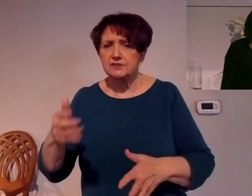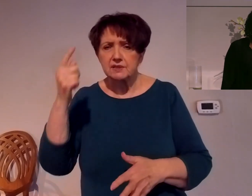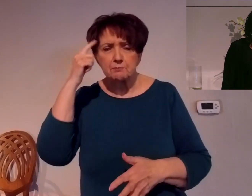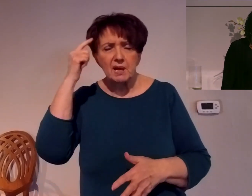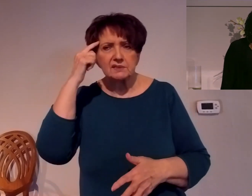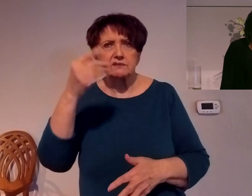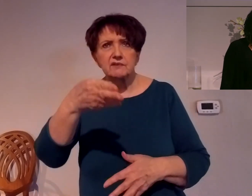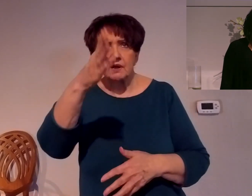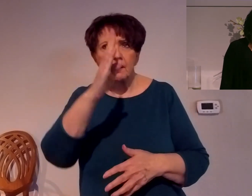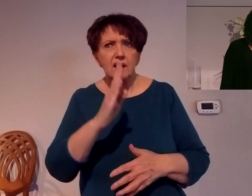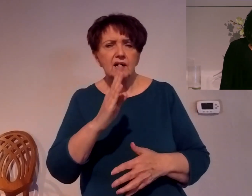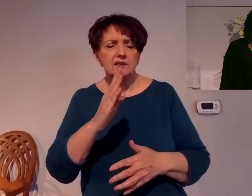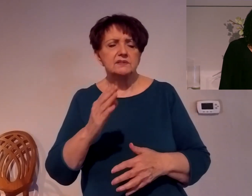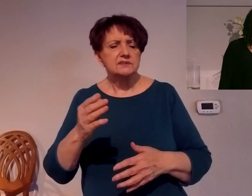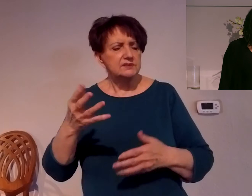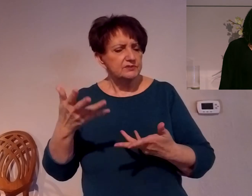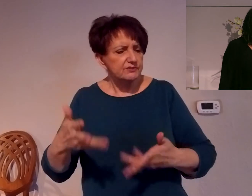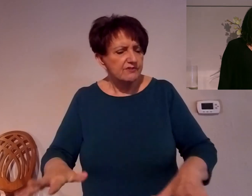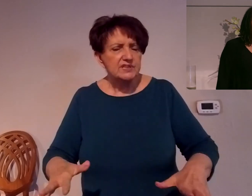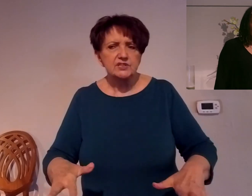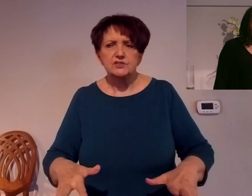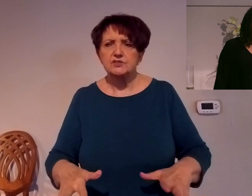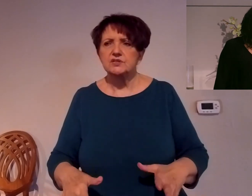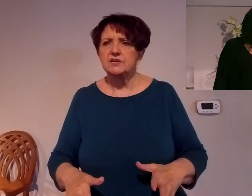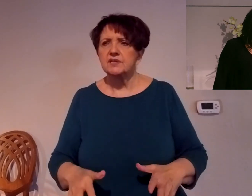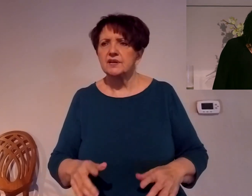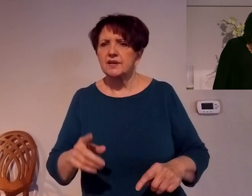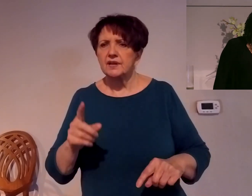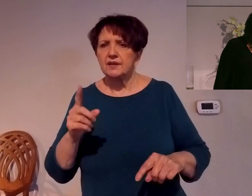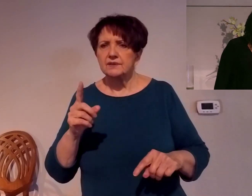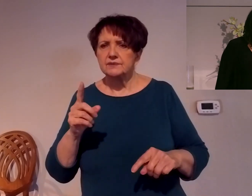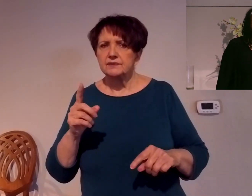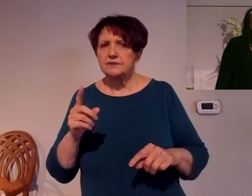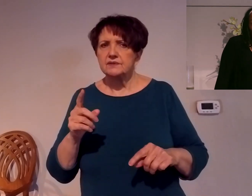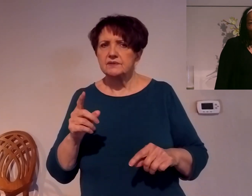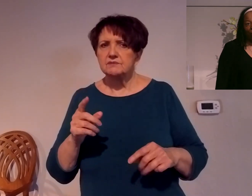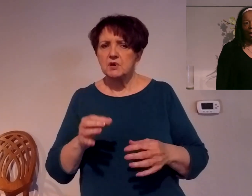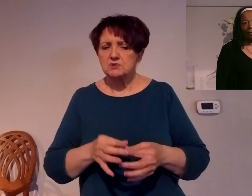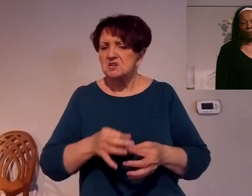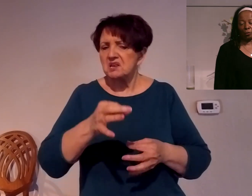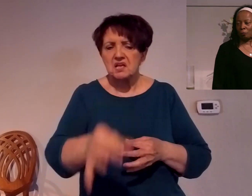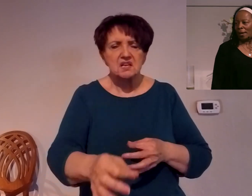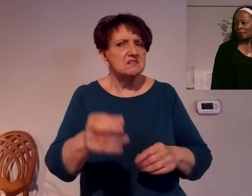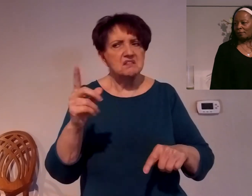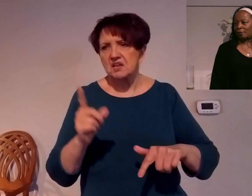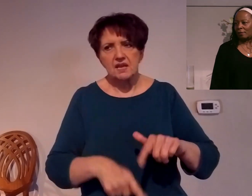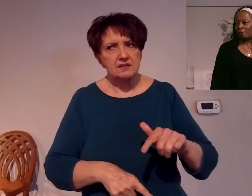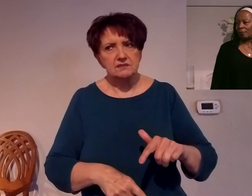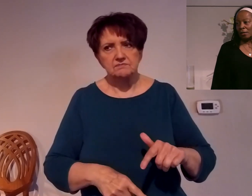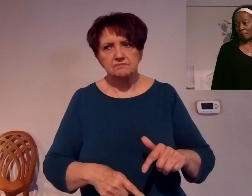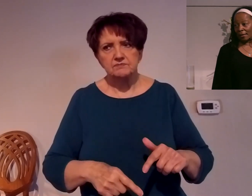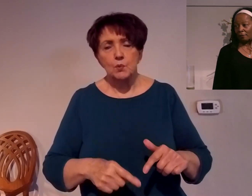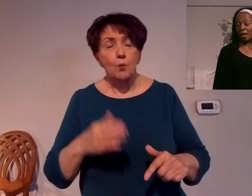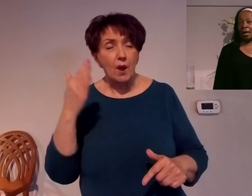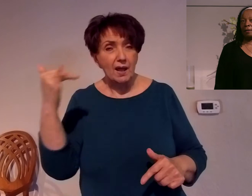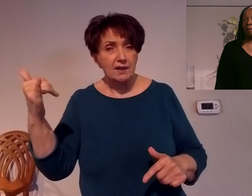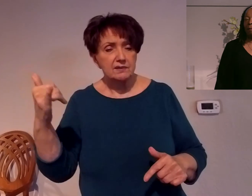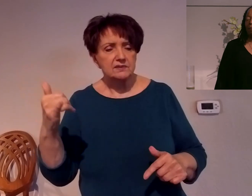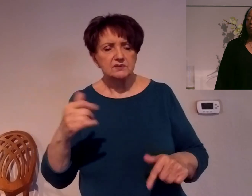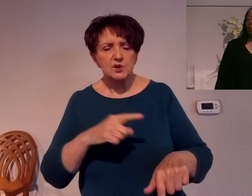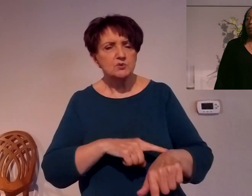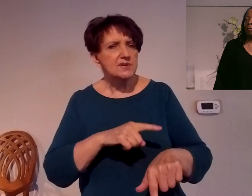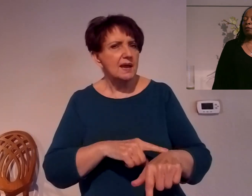is spontaneous, and it cannot be, there can be no delay because there is no time nor space in the mind of